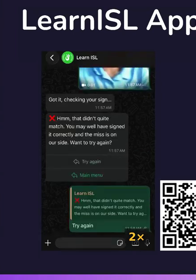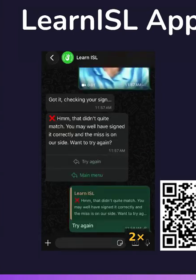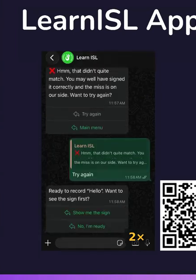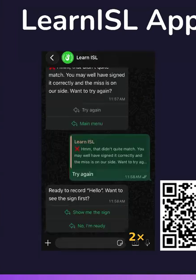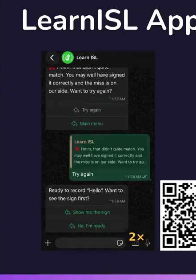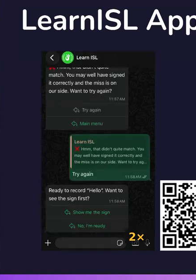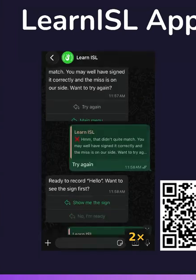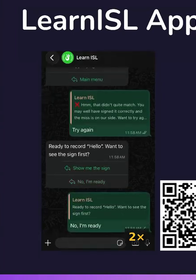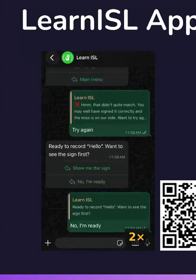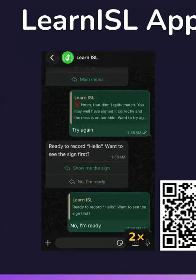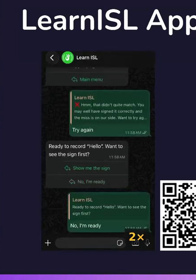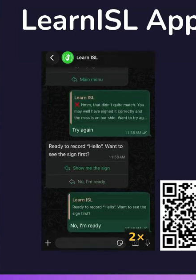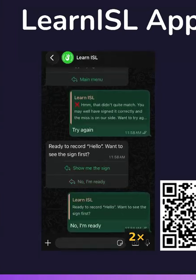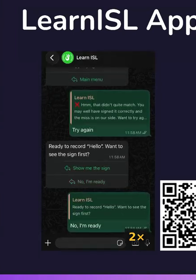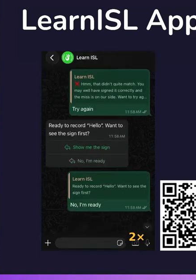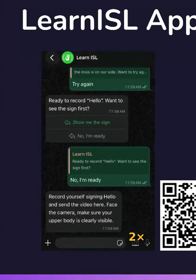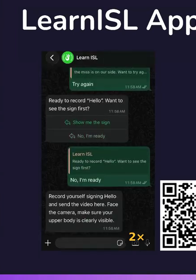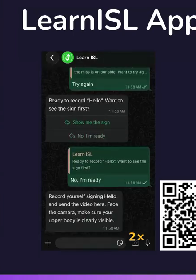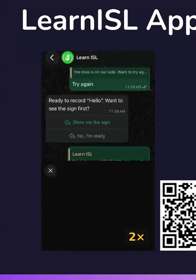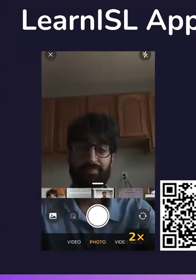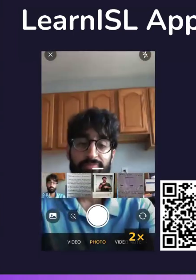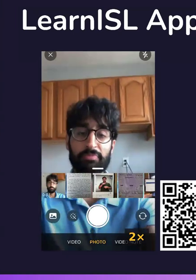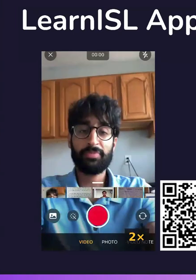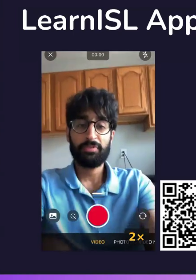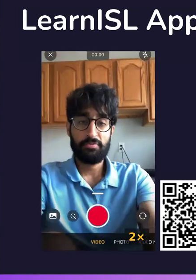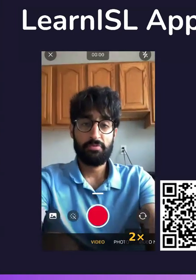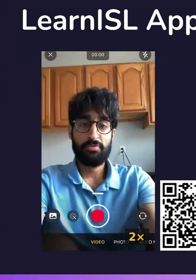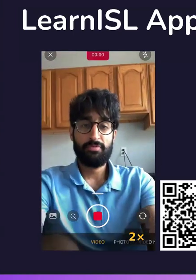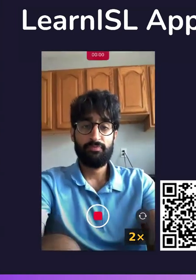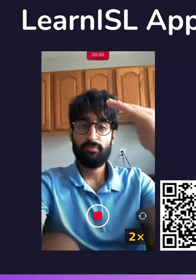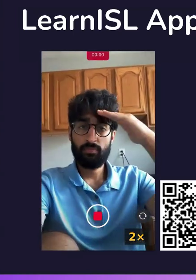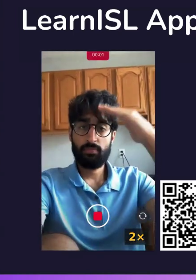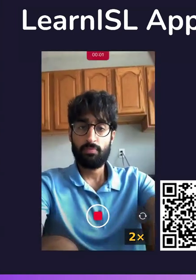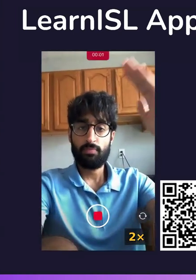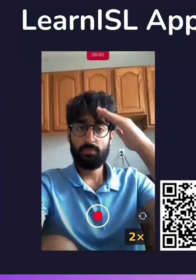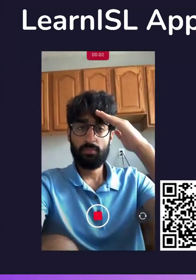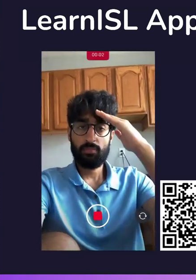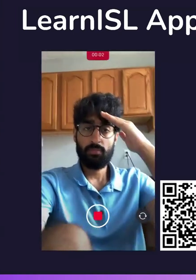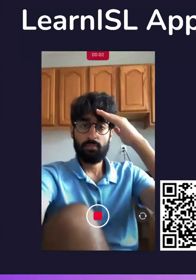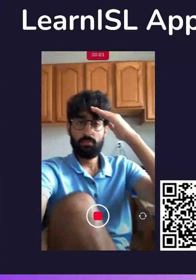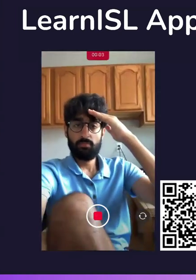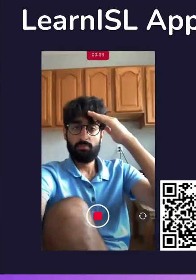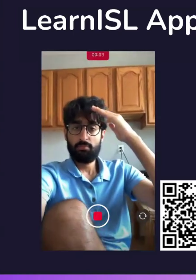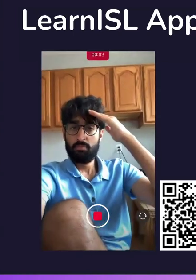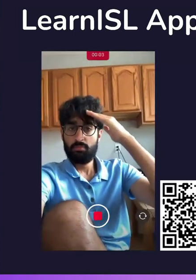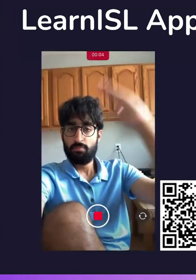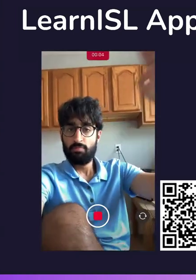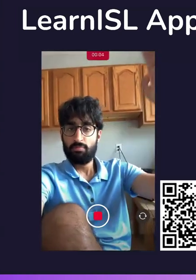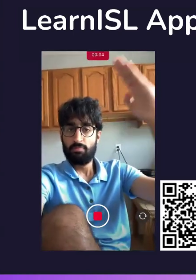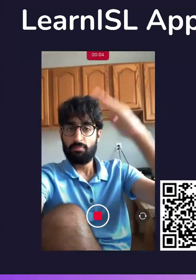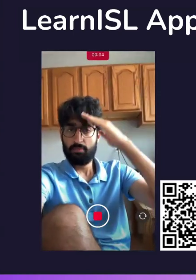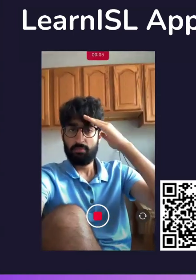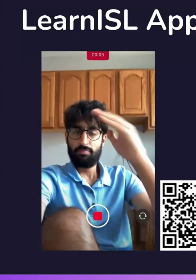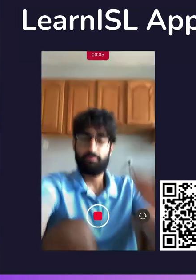progress. But if I try again and this time do it more slowly and like a few